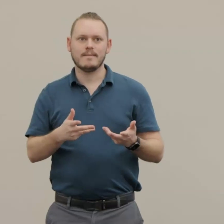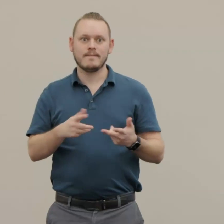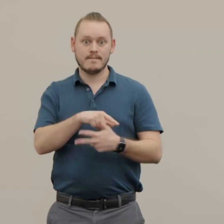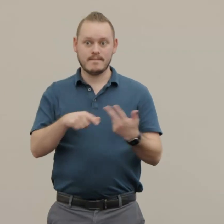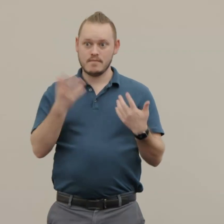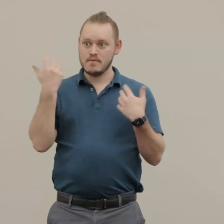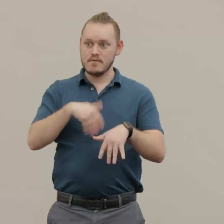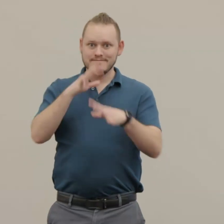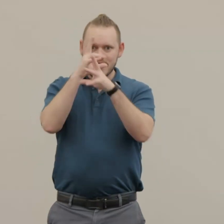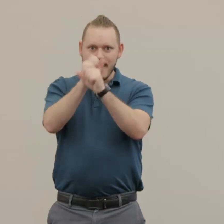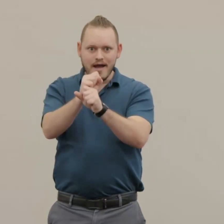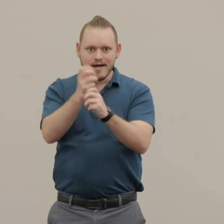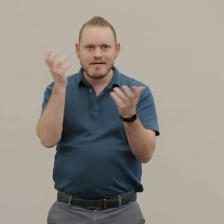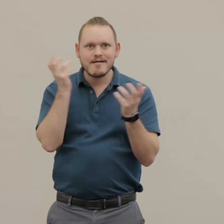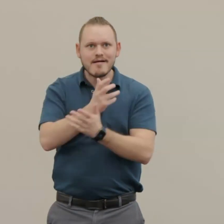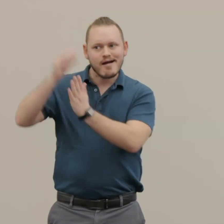And it was fascinating.